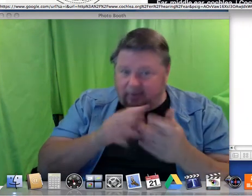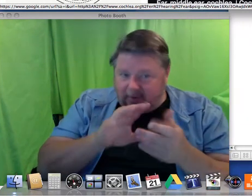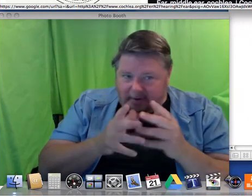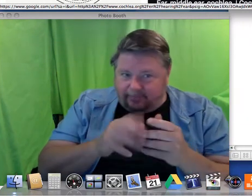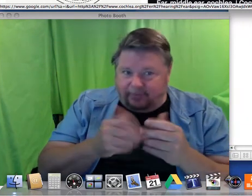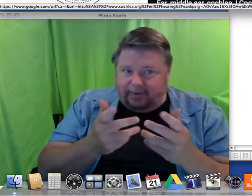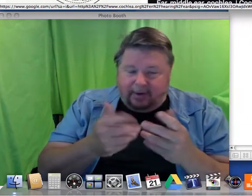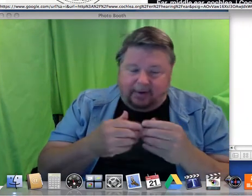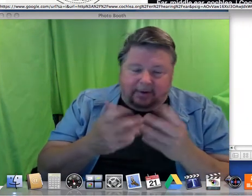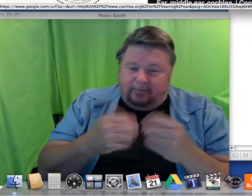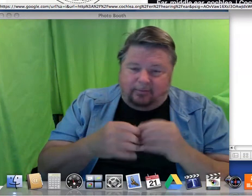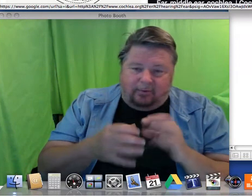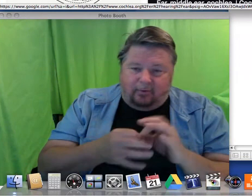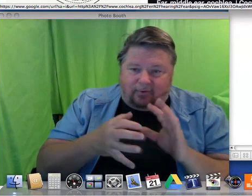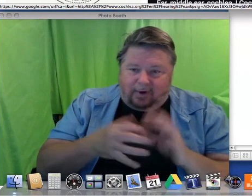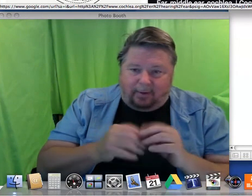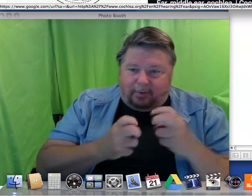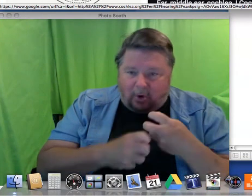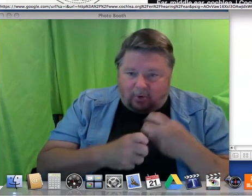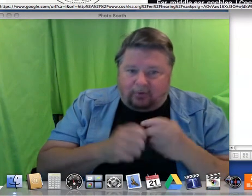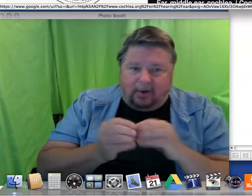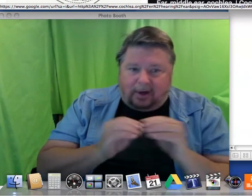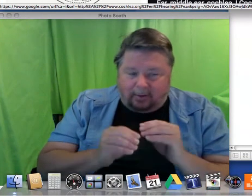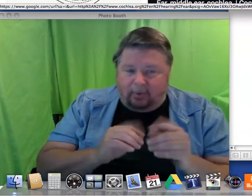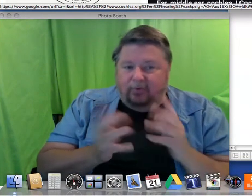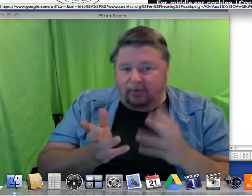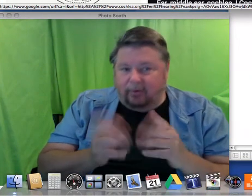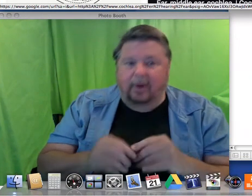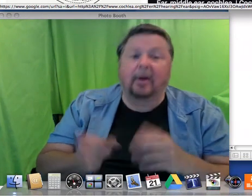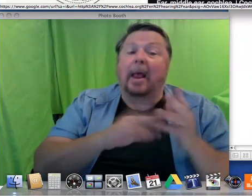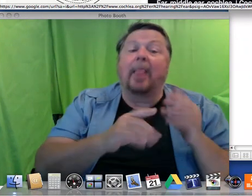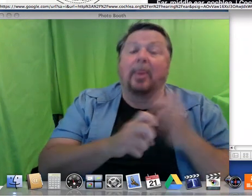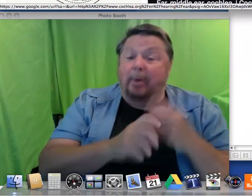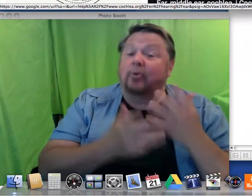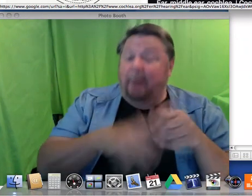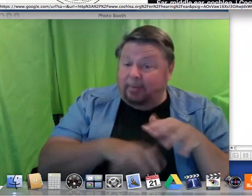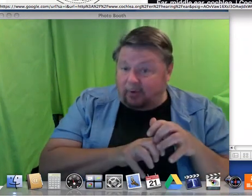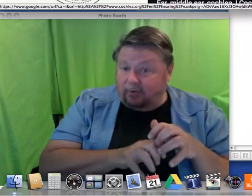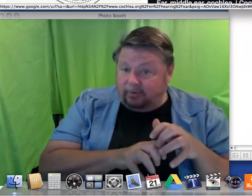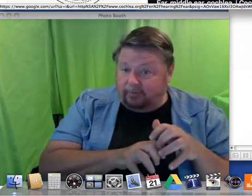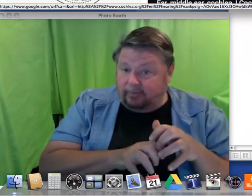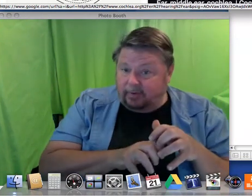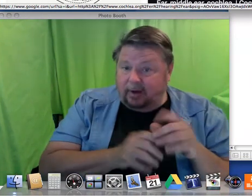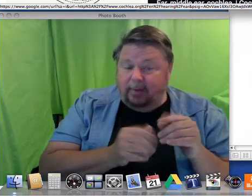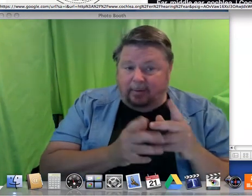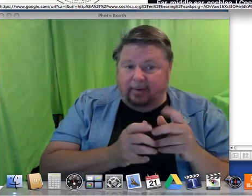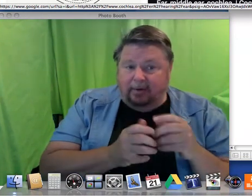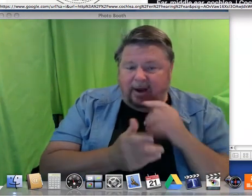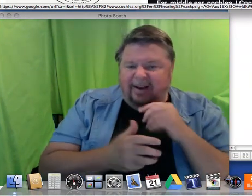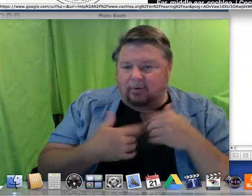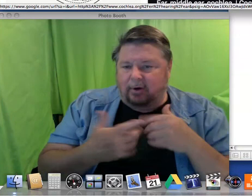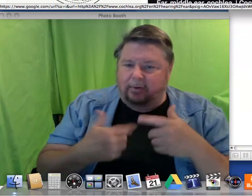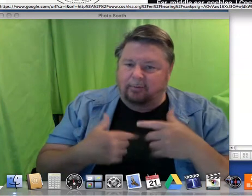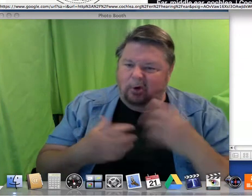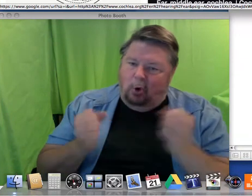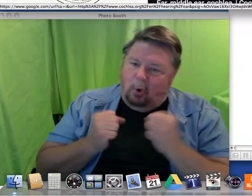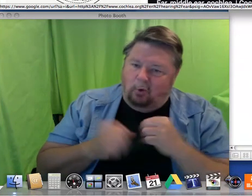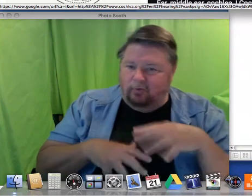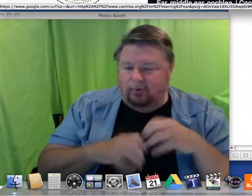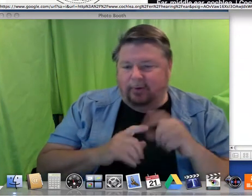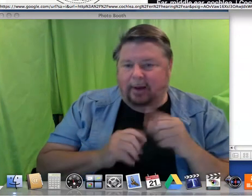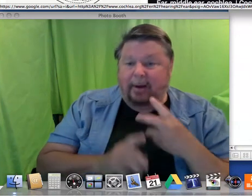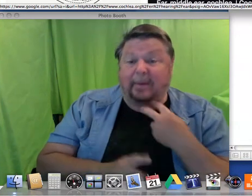and free up the bones so that they can move. Okay, the bones might be frozen. They might be not literally